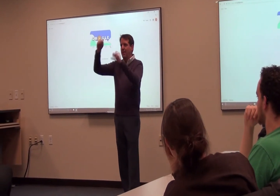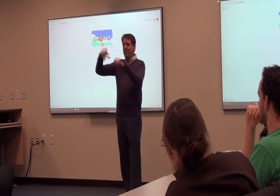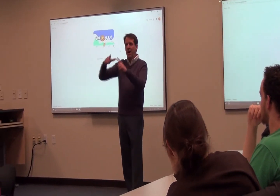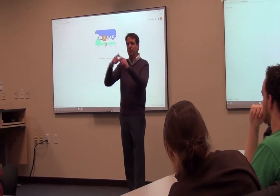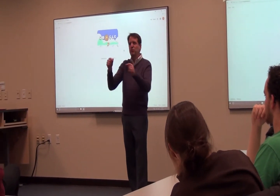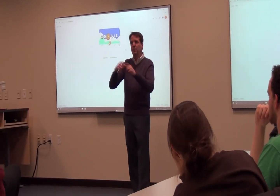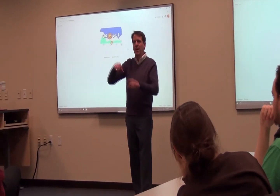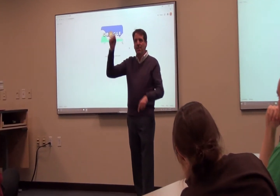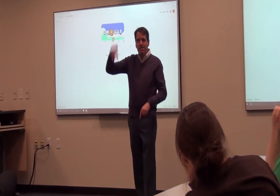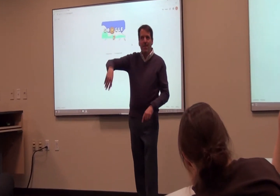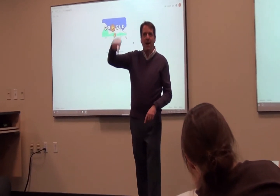bombs all year long.